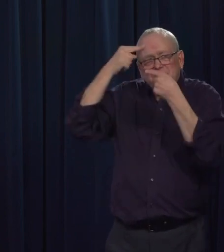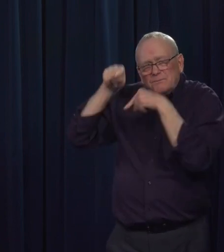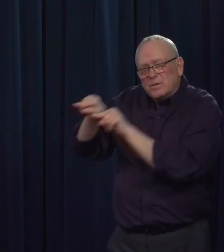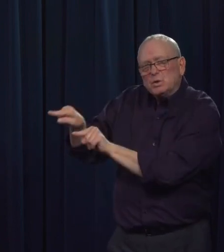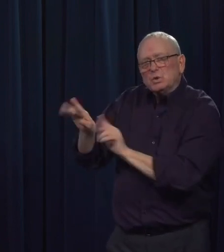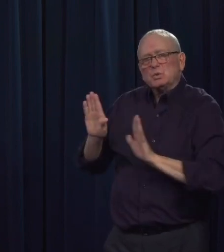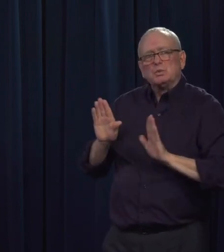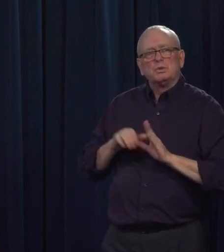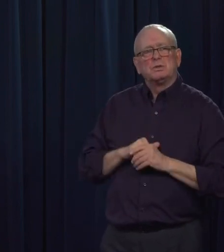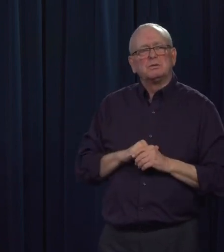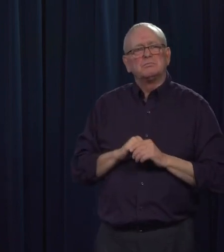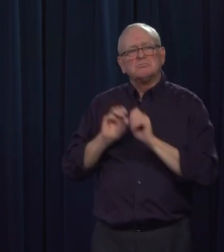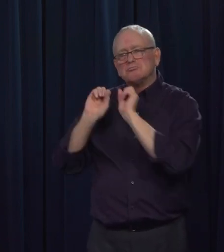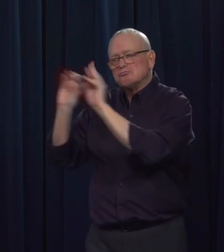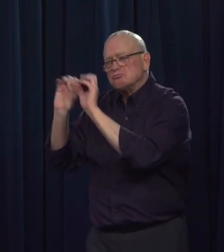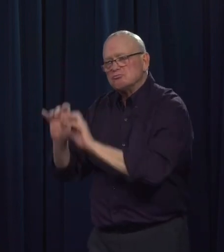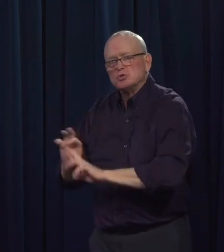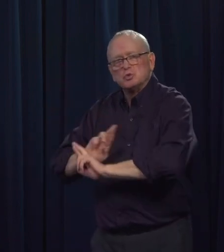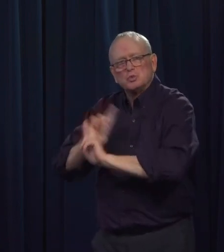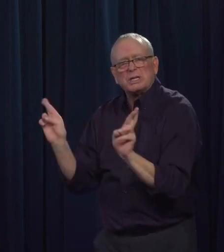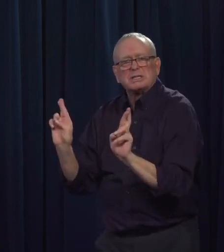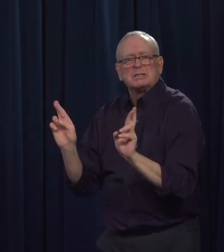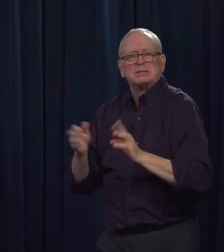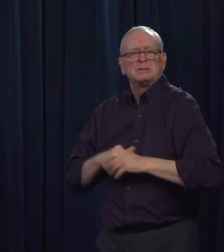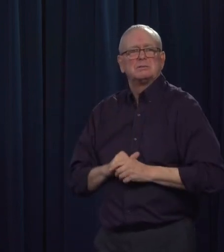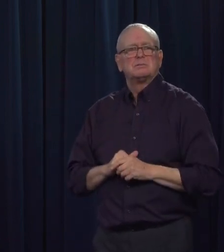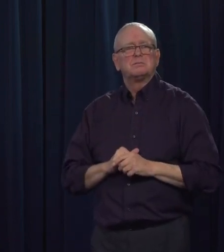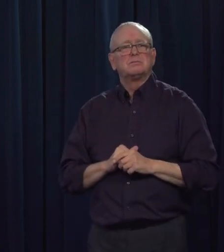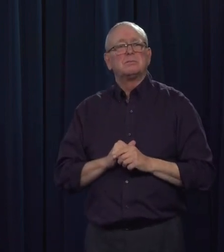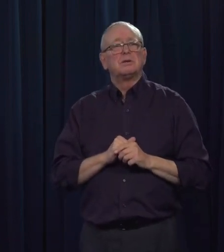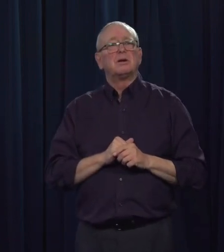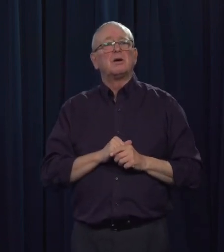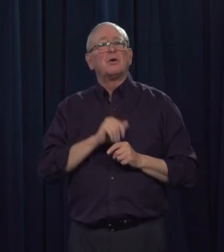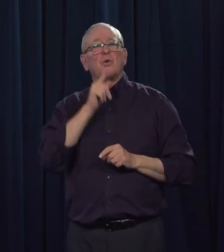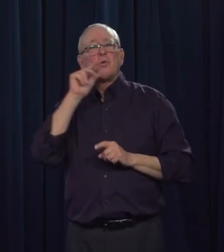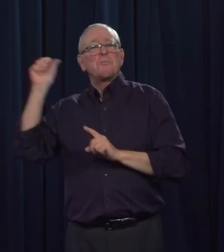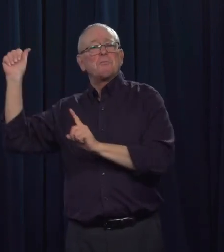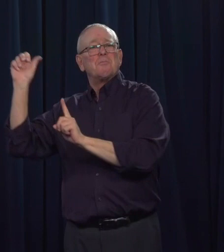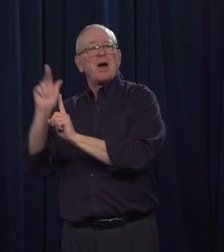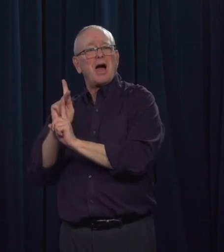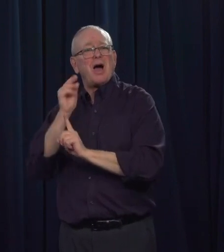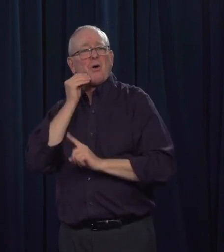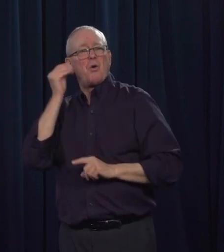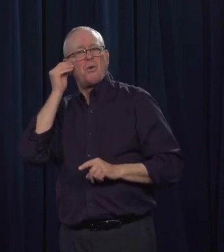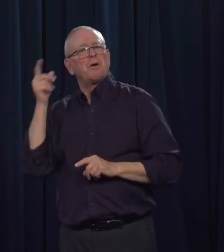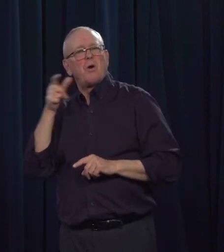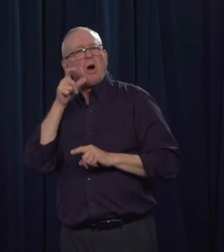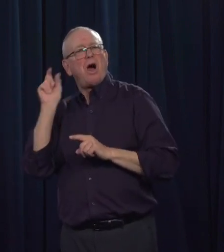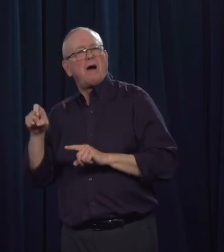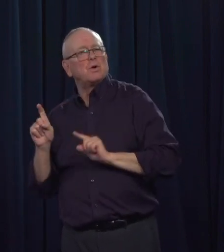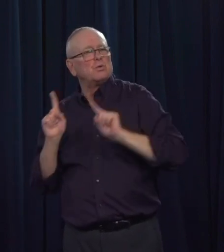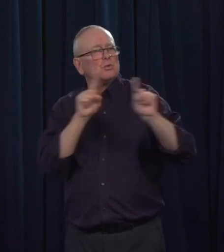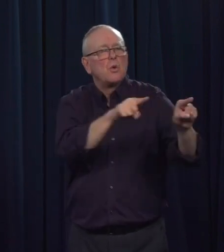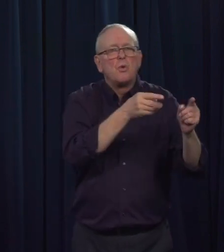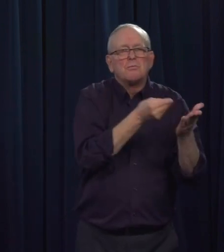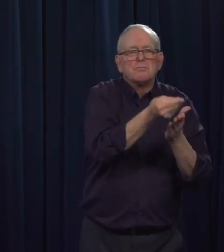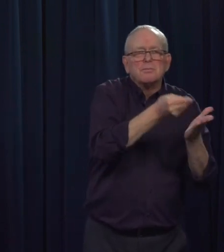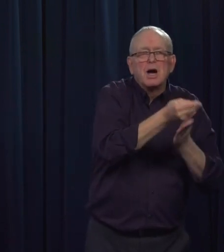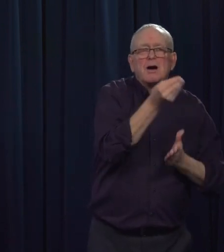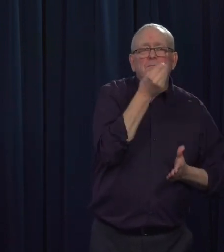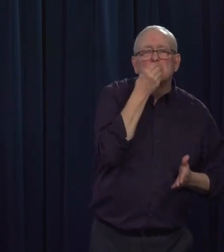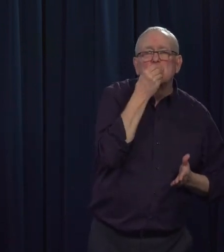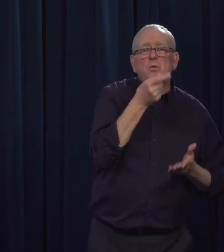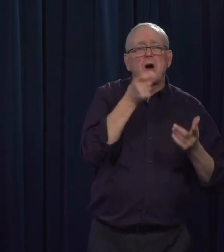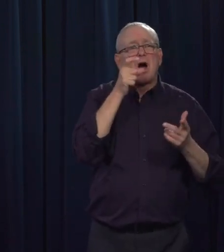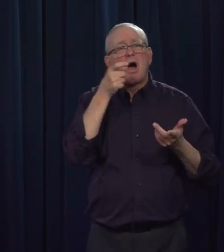with and make it less necessary for these people who are coming home from months and months away to be out in stores and public